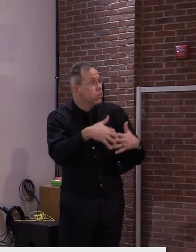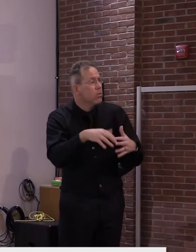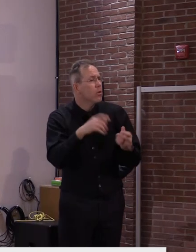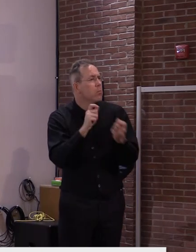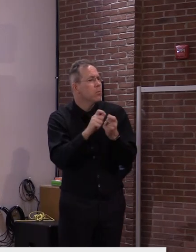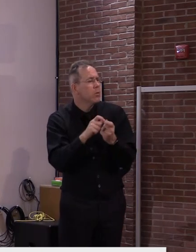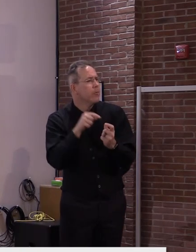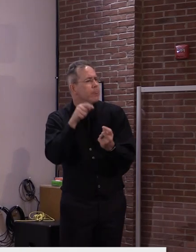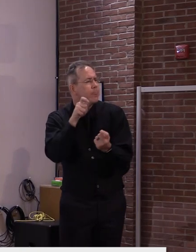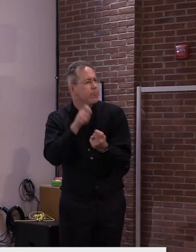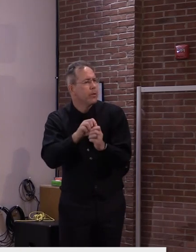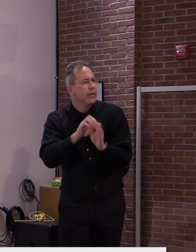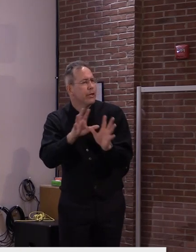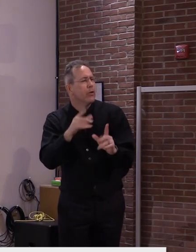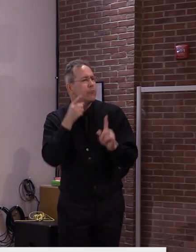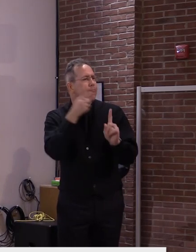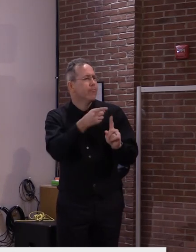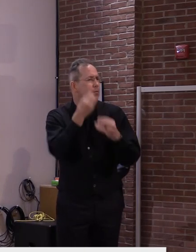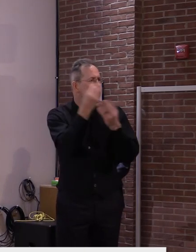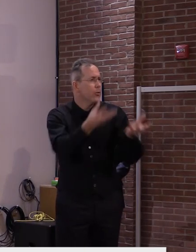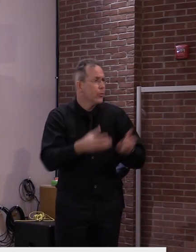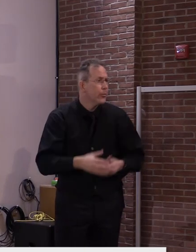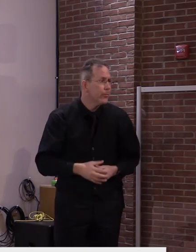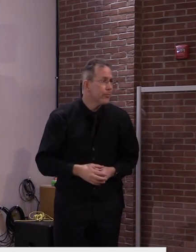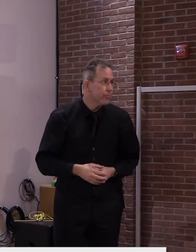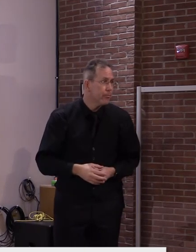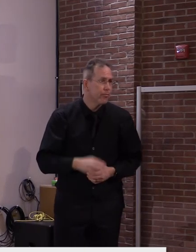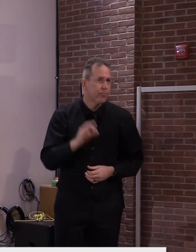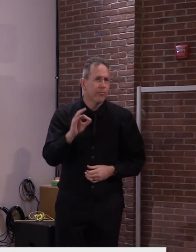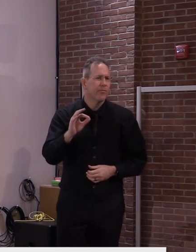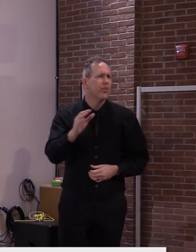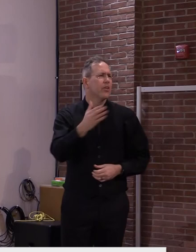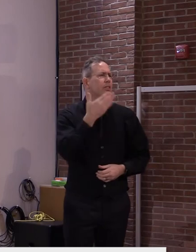groups. That's all I had. Thank you both. All right.